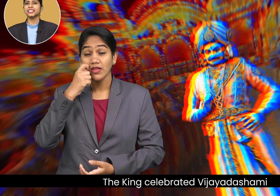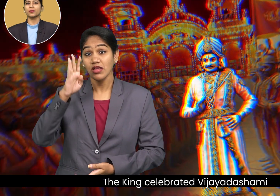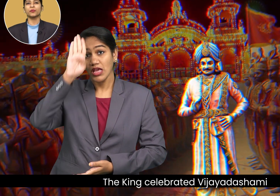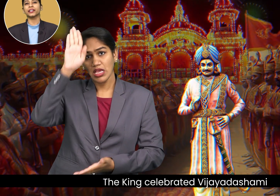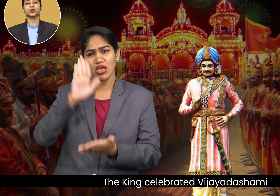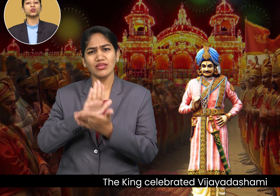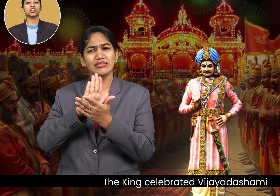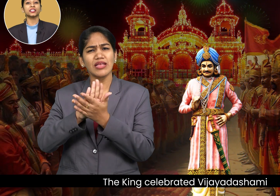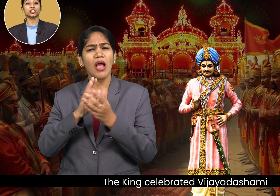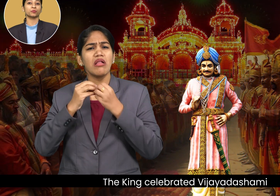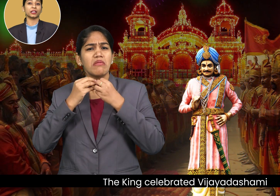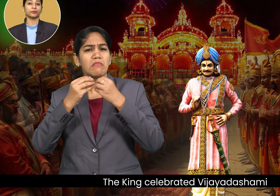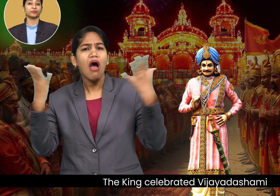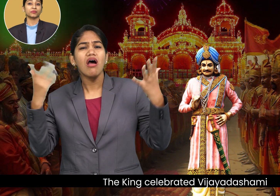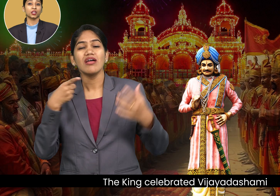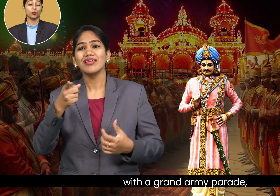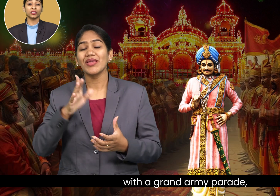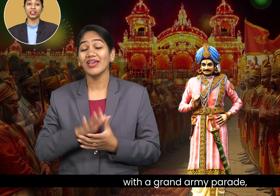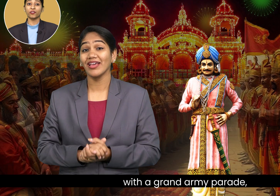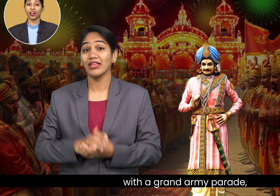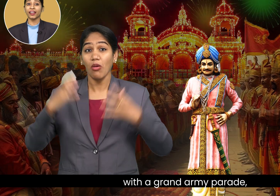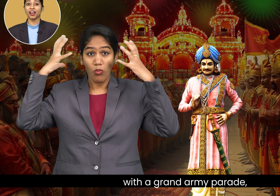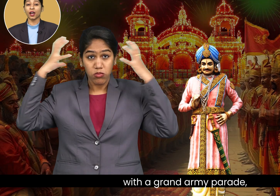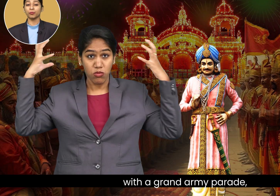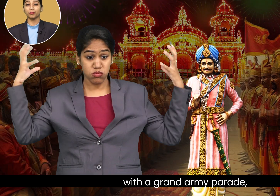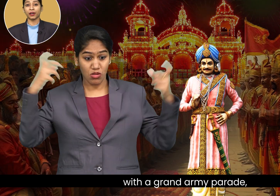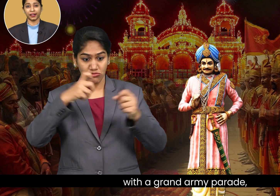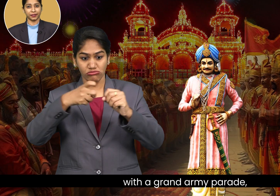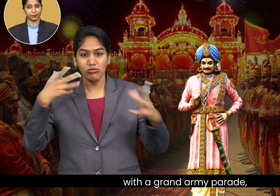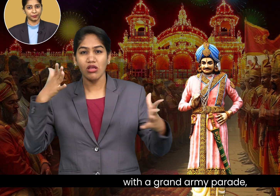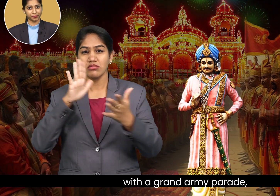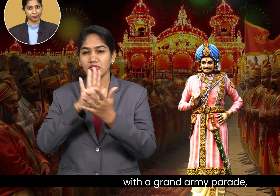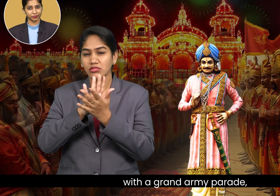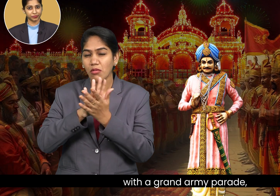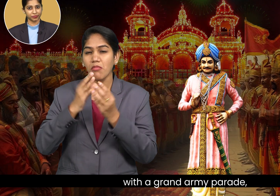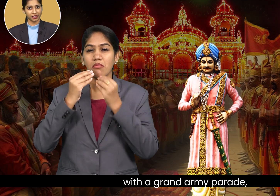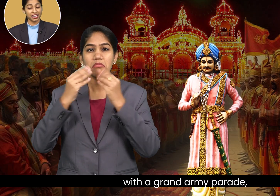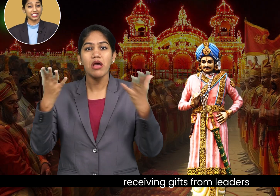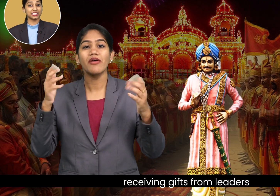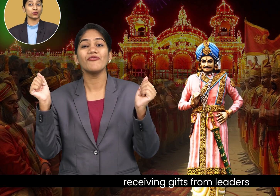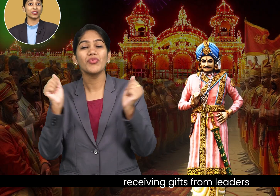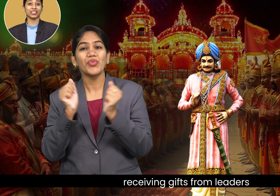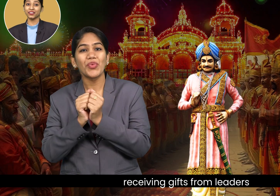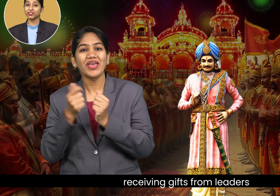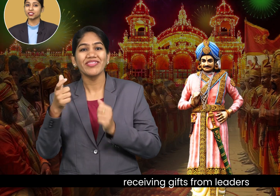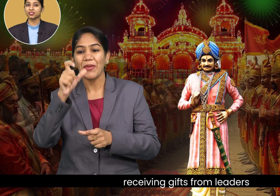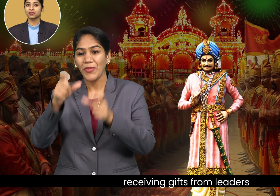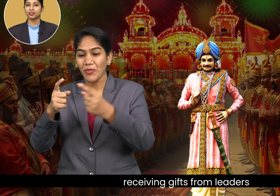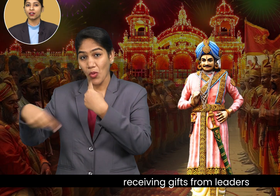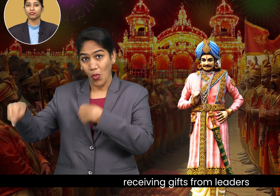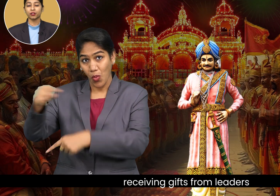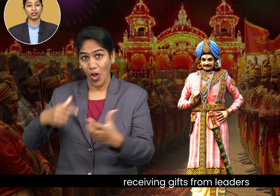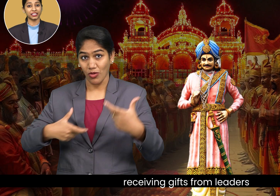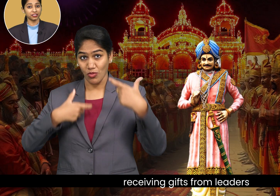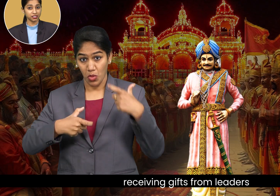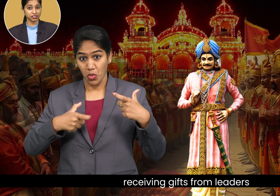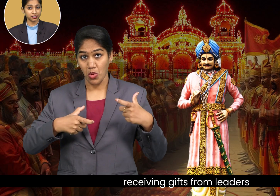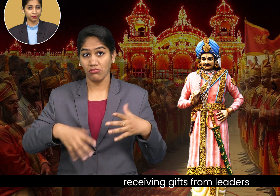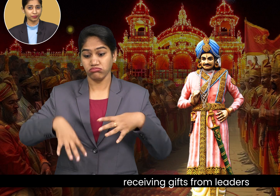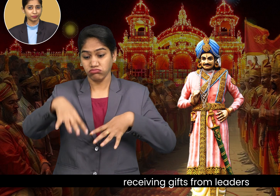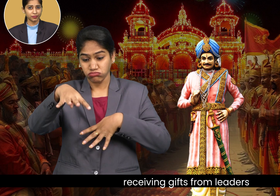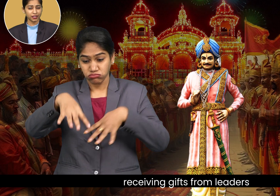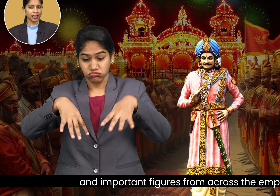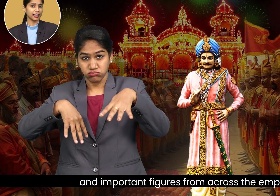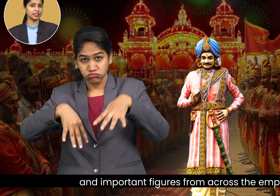The king celebrated Vijayadashami with a grand army parade, receiving gifts from